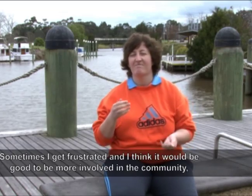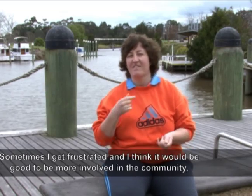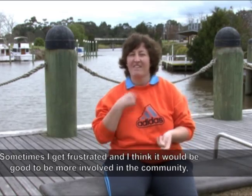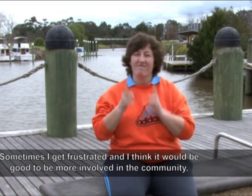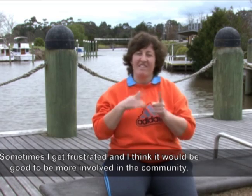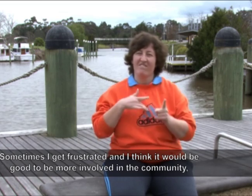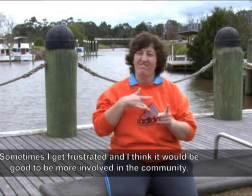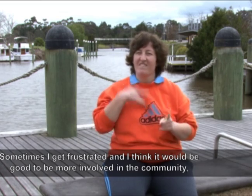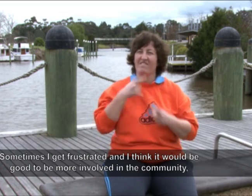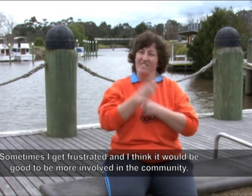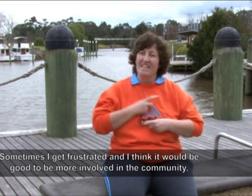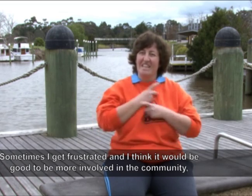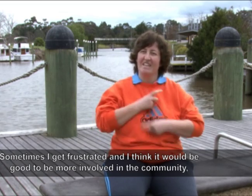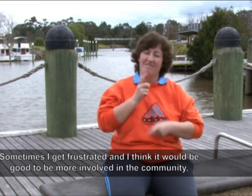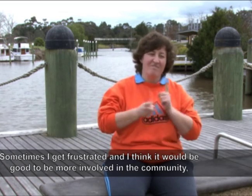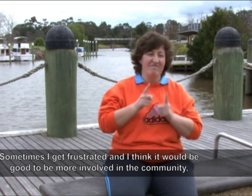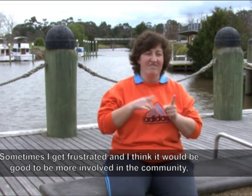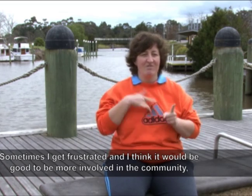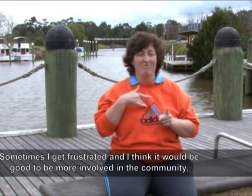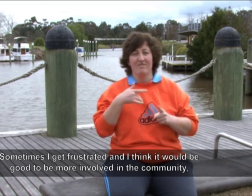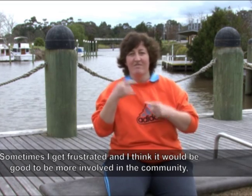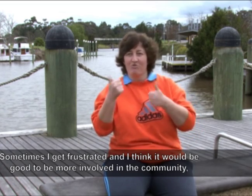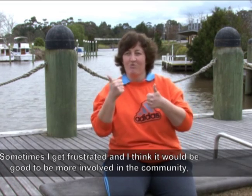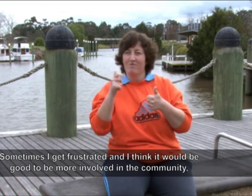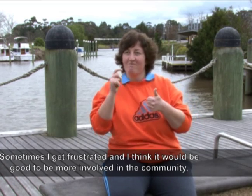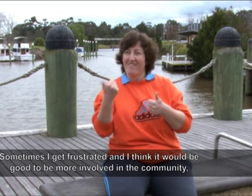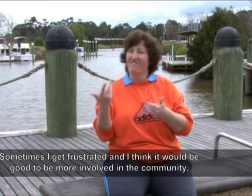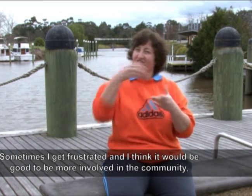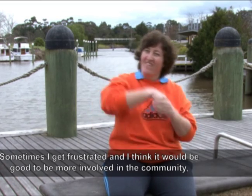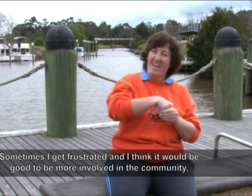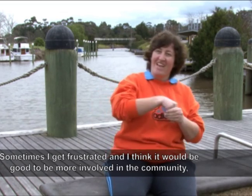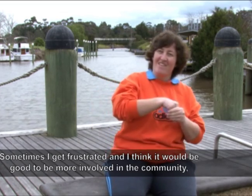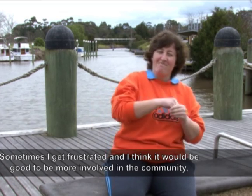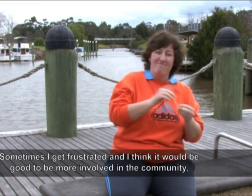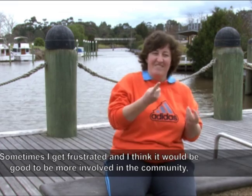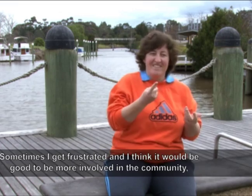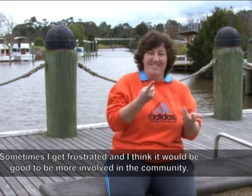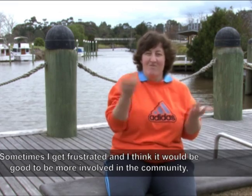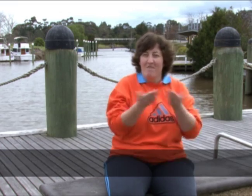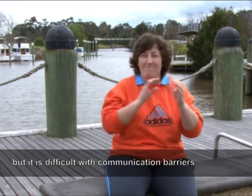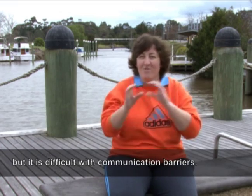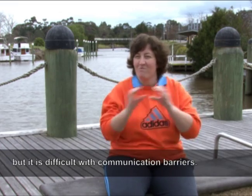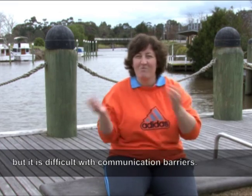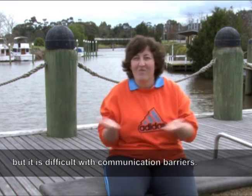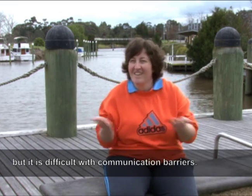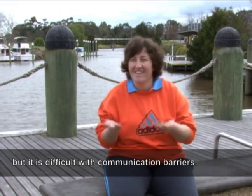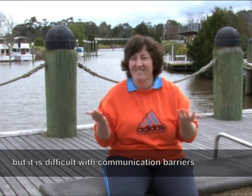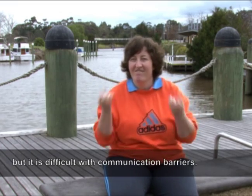Yeah, sometimes I get frustrated and I think it would be good to be more involved in the community, but it's difficult with communication